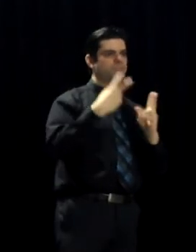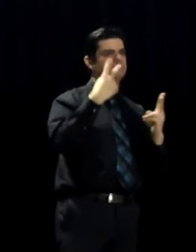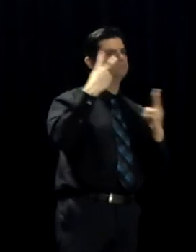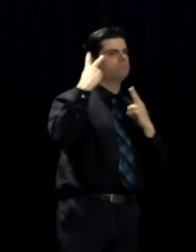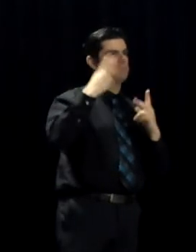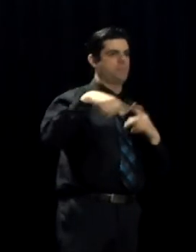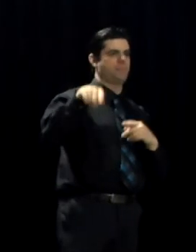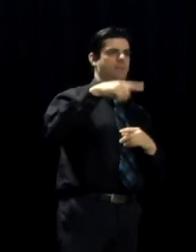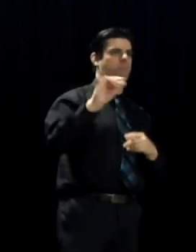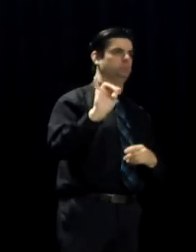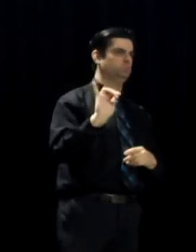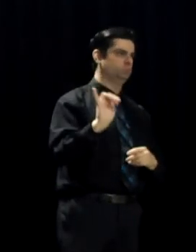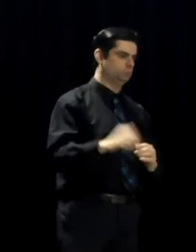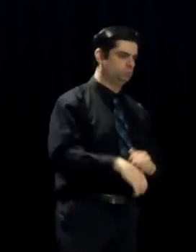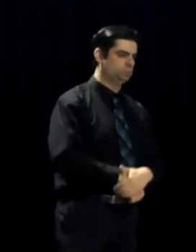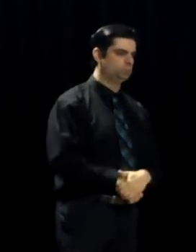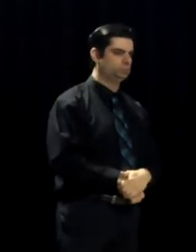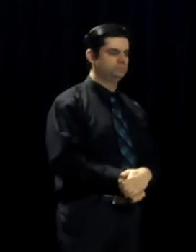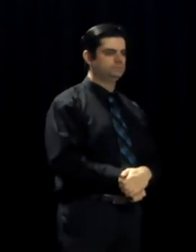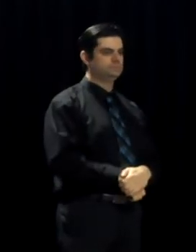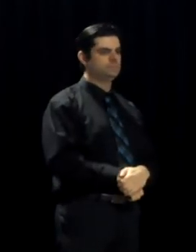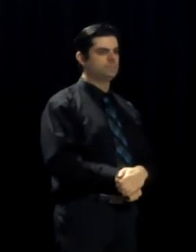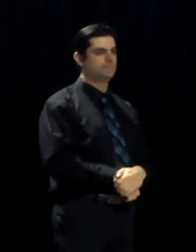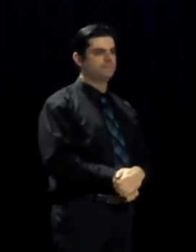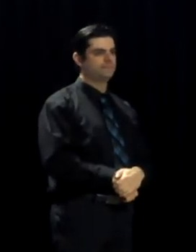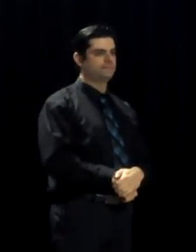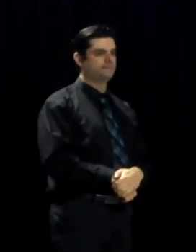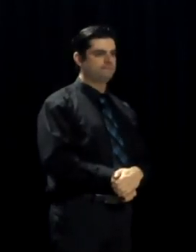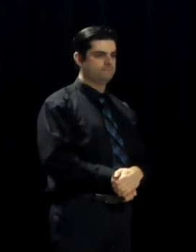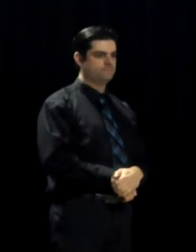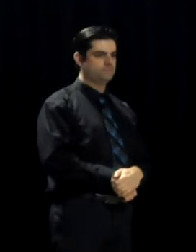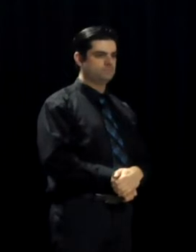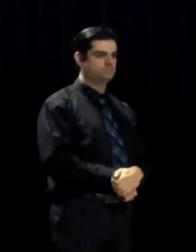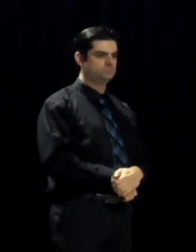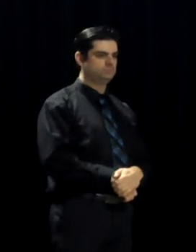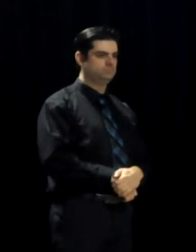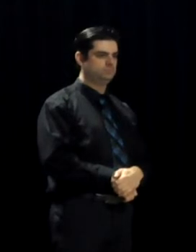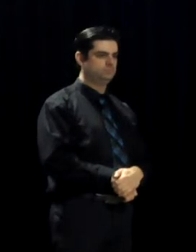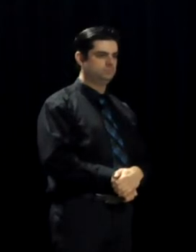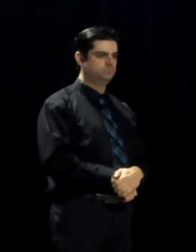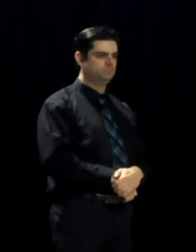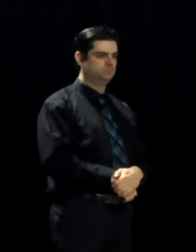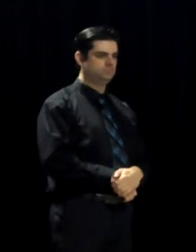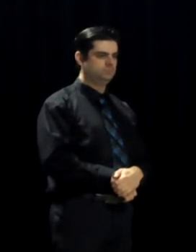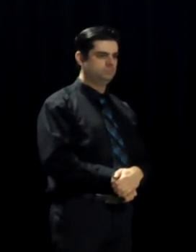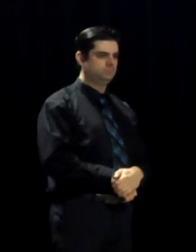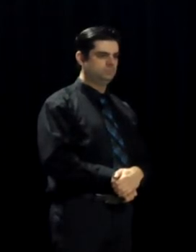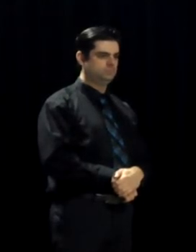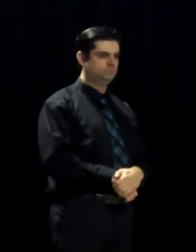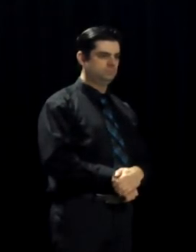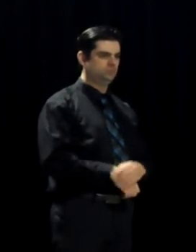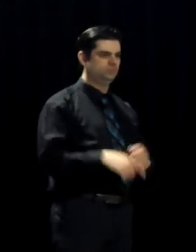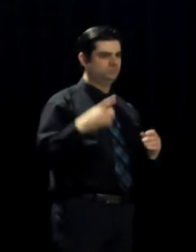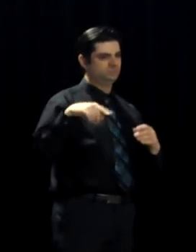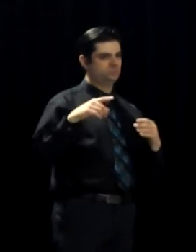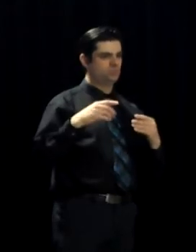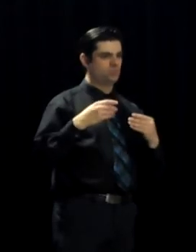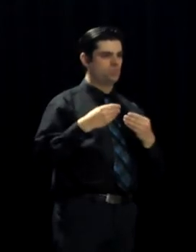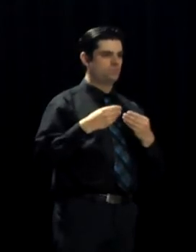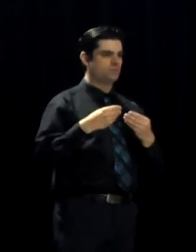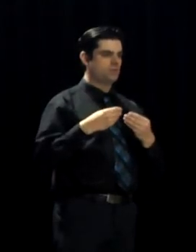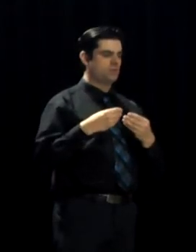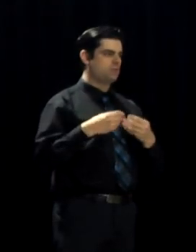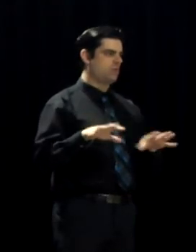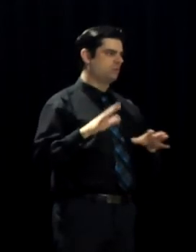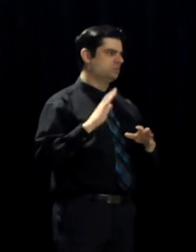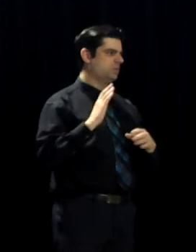they have paid the ultimate sacrifice with the loss of life serving our country. So please be safe.